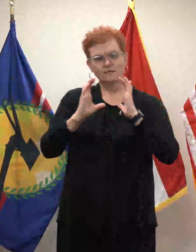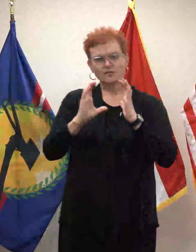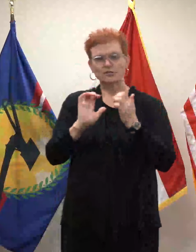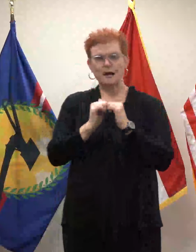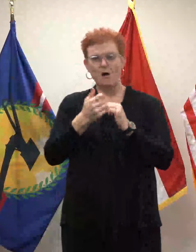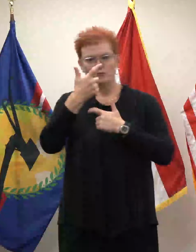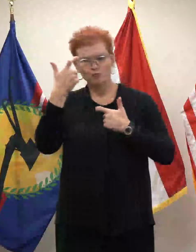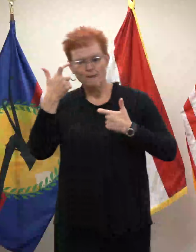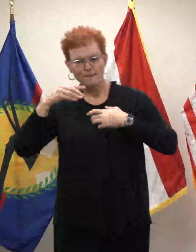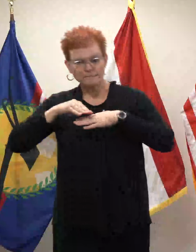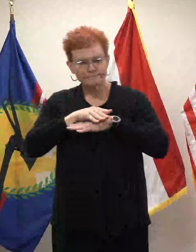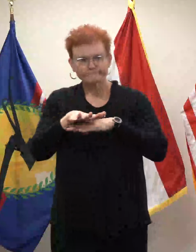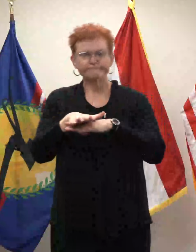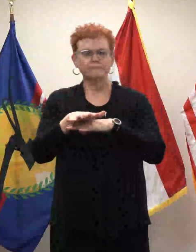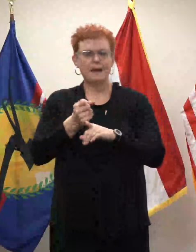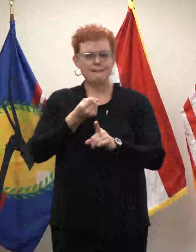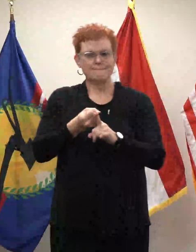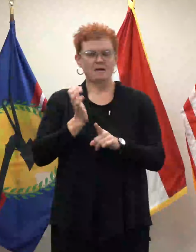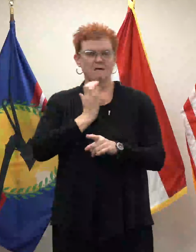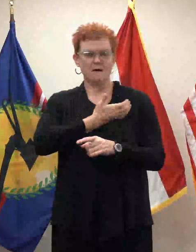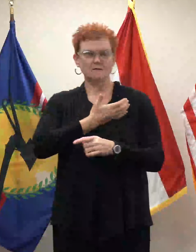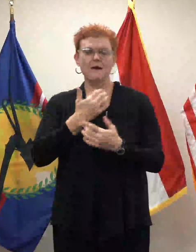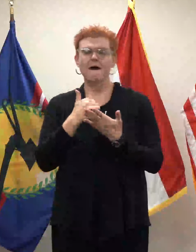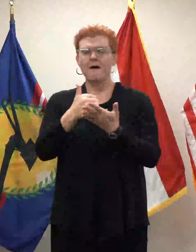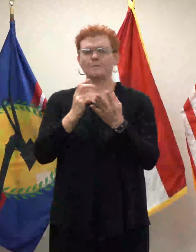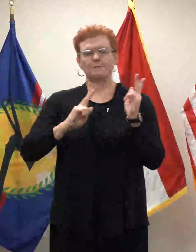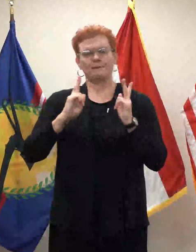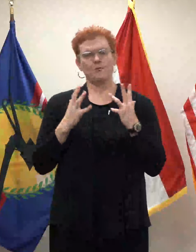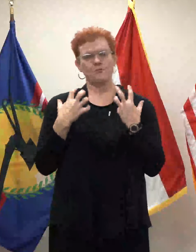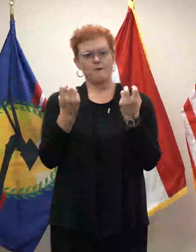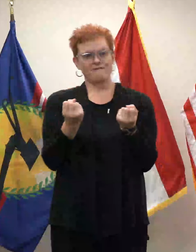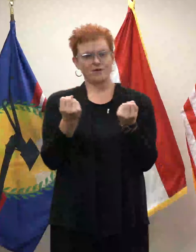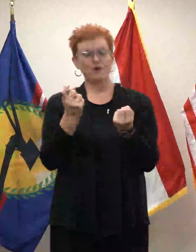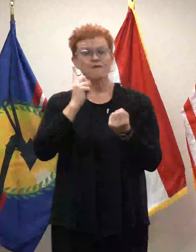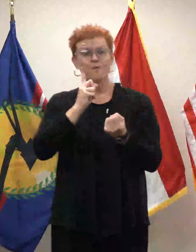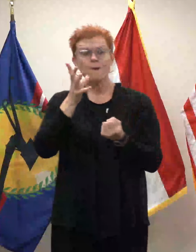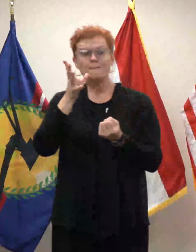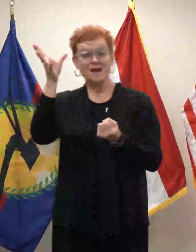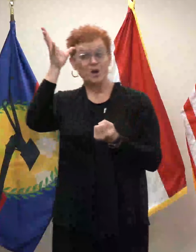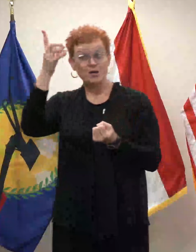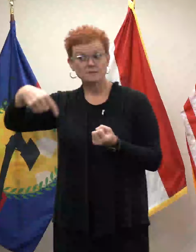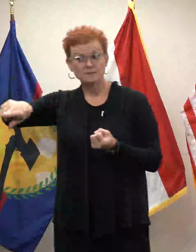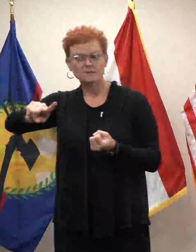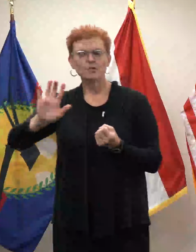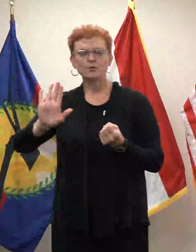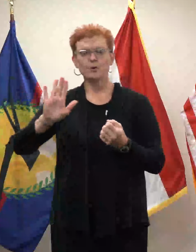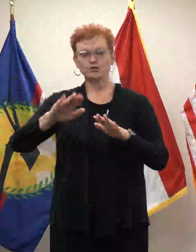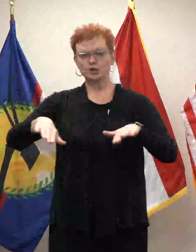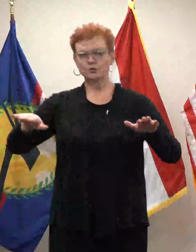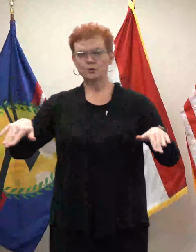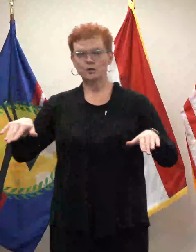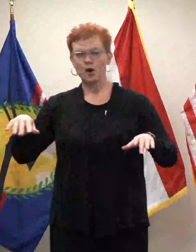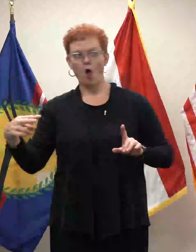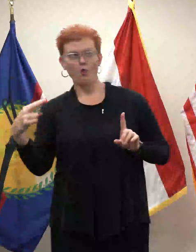how the trauma impacted us helps people recover. For our parents out there, your youth, your children are